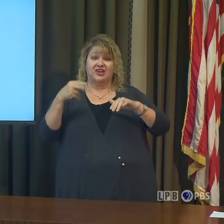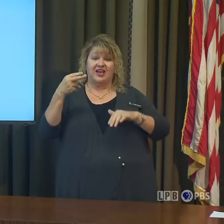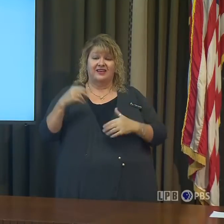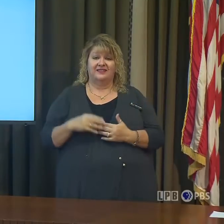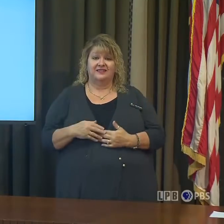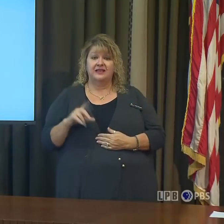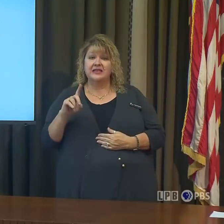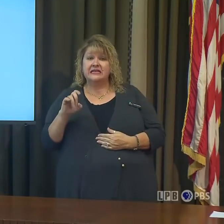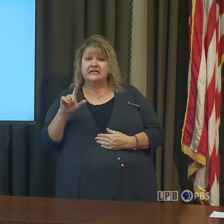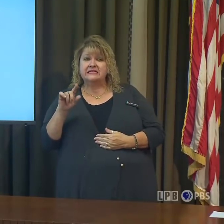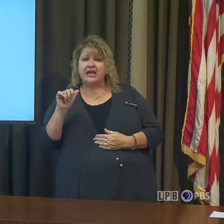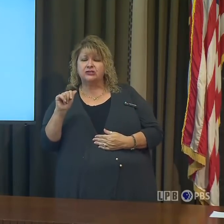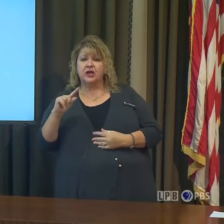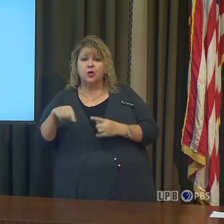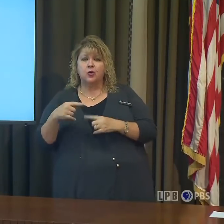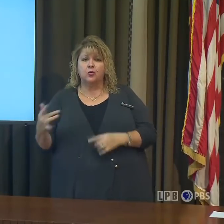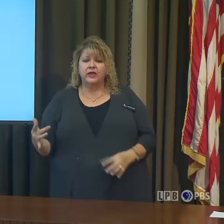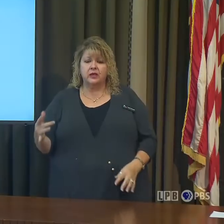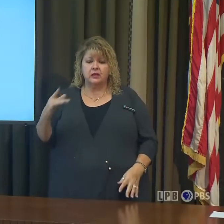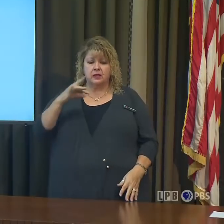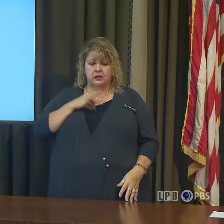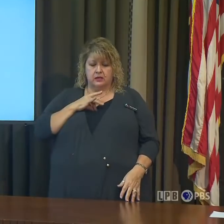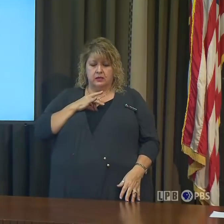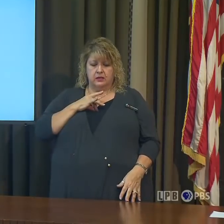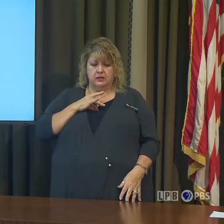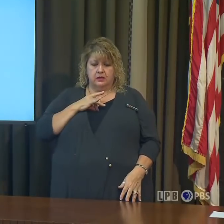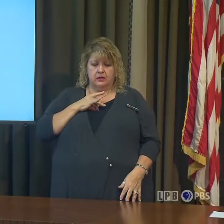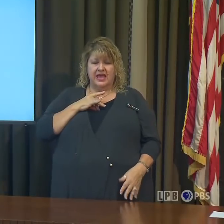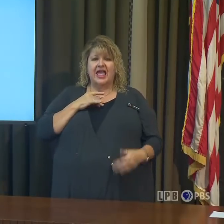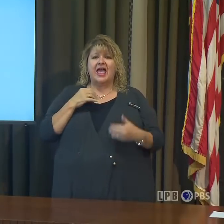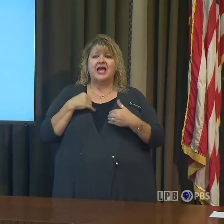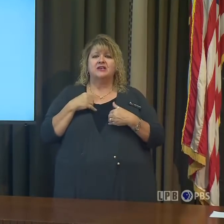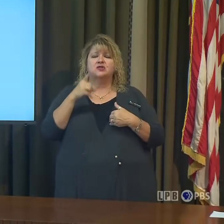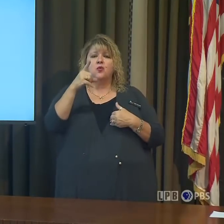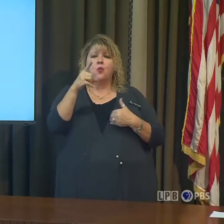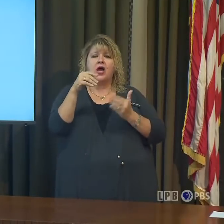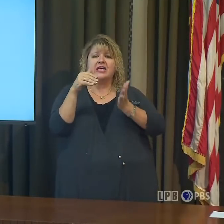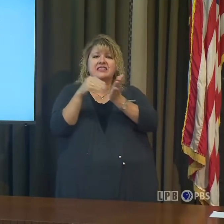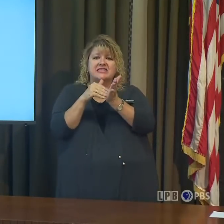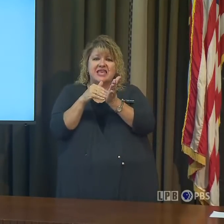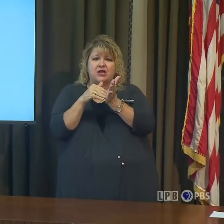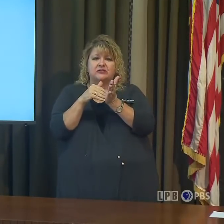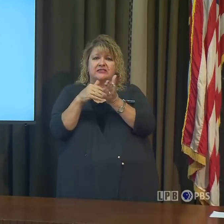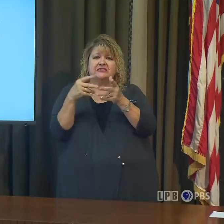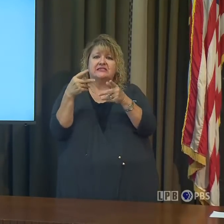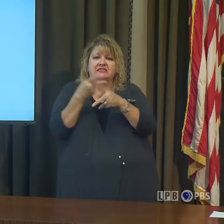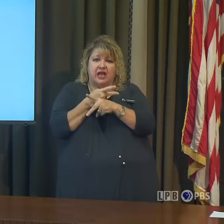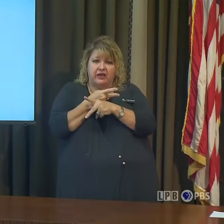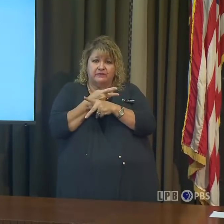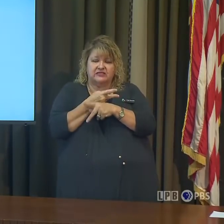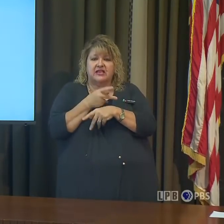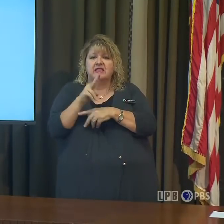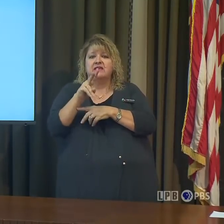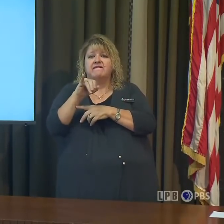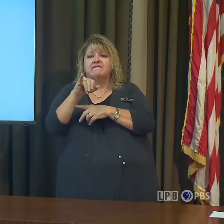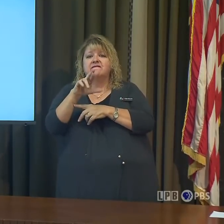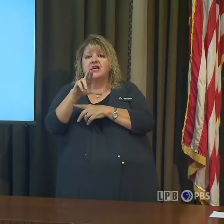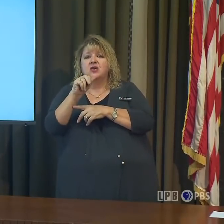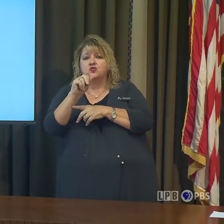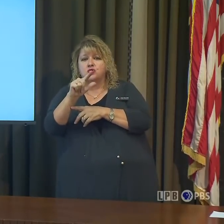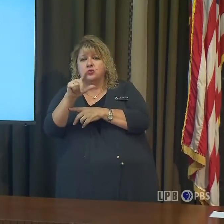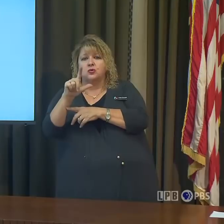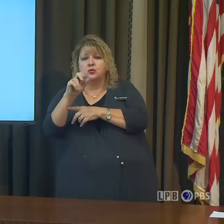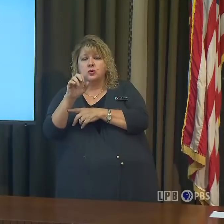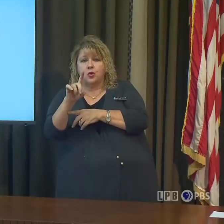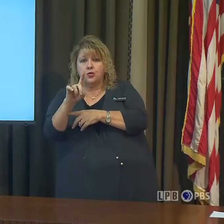causes people, when it infects them, to have up to 1,000 times higher viral load than the previous types of COVID. That